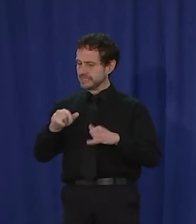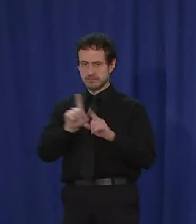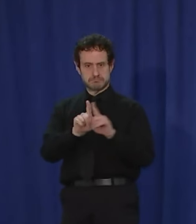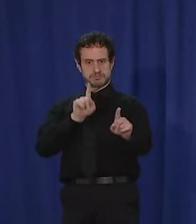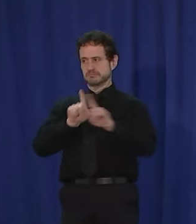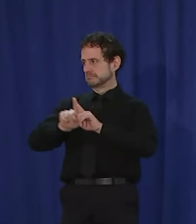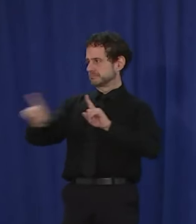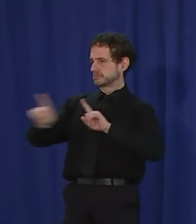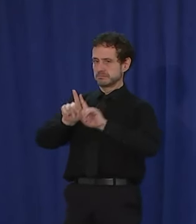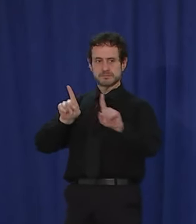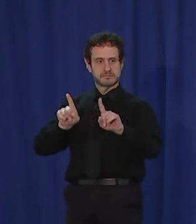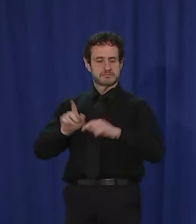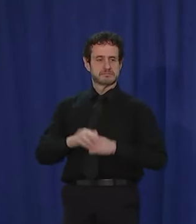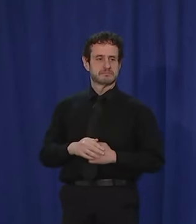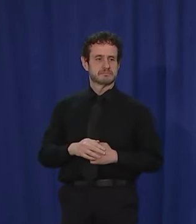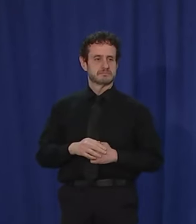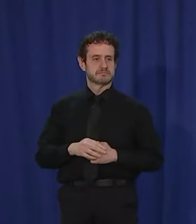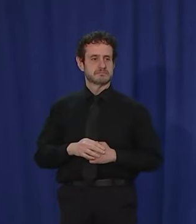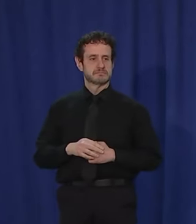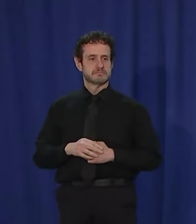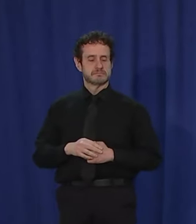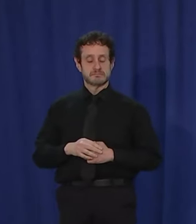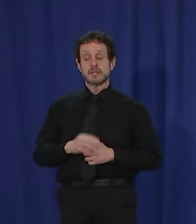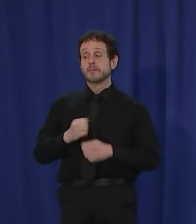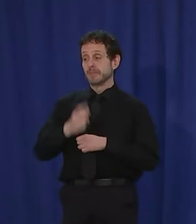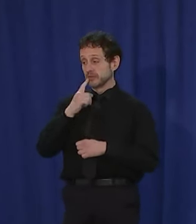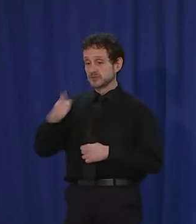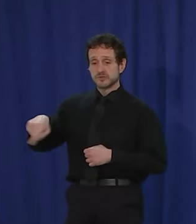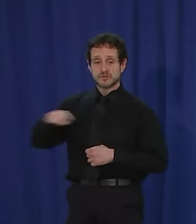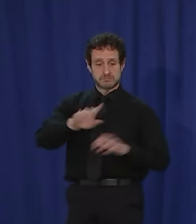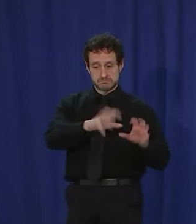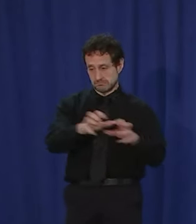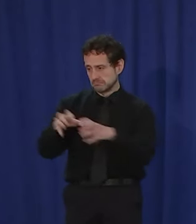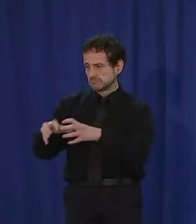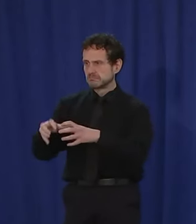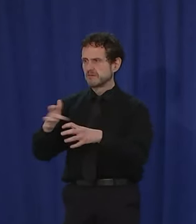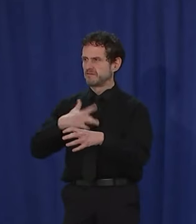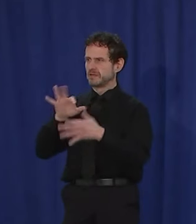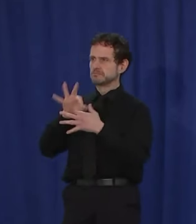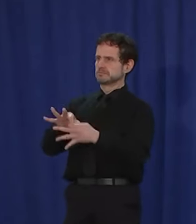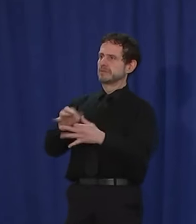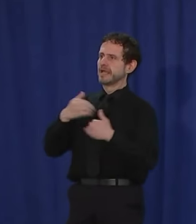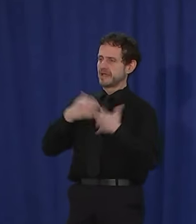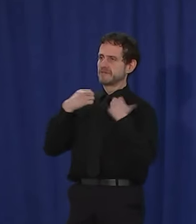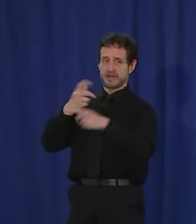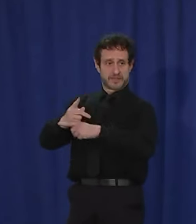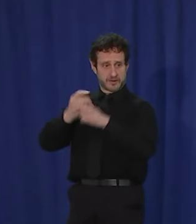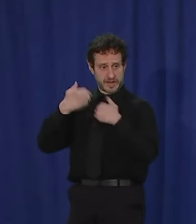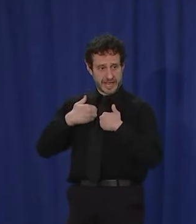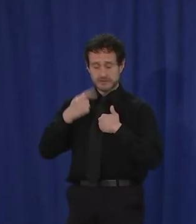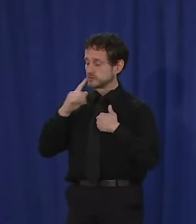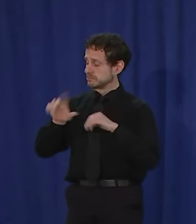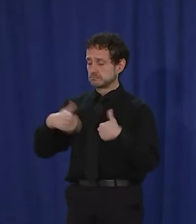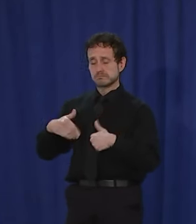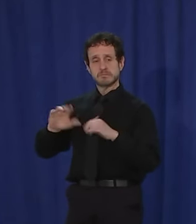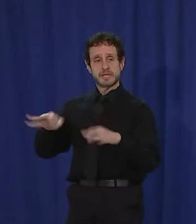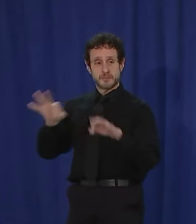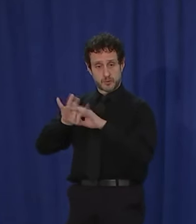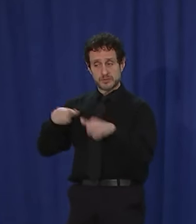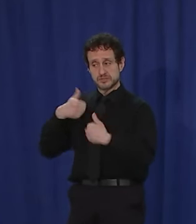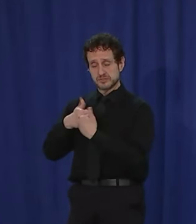need to make sure that they are connected up to the healthcare system. This is a significant challenge. We believe that